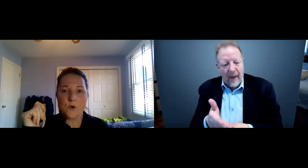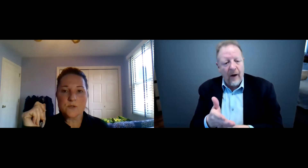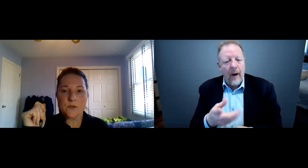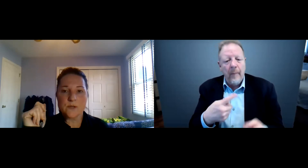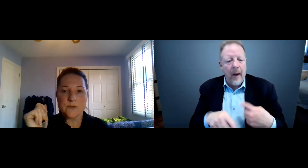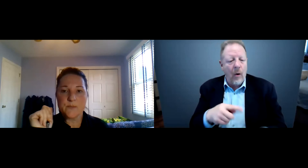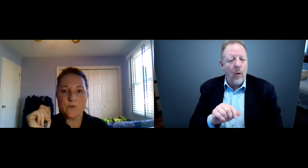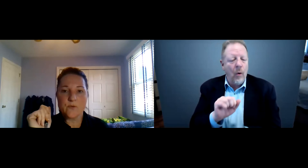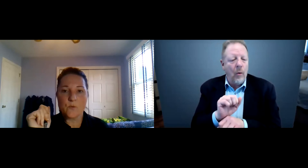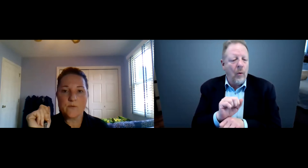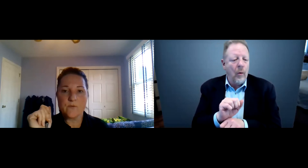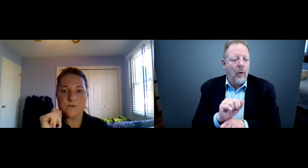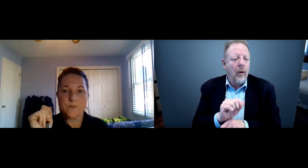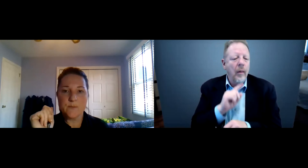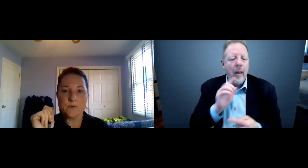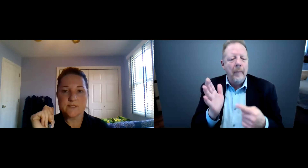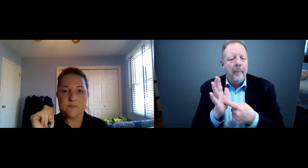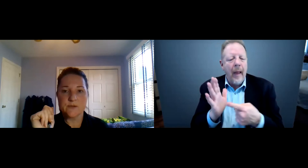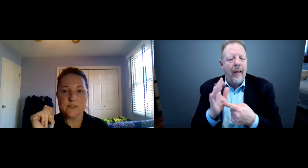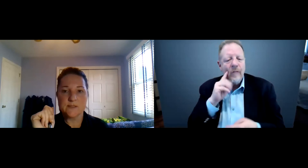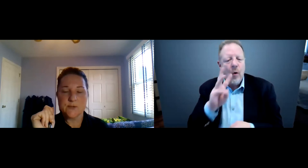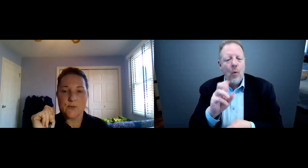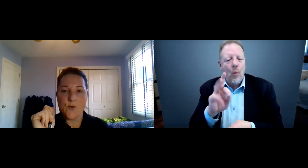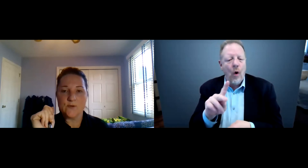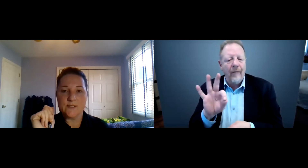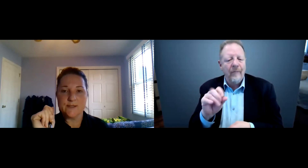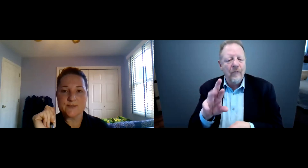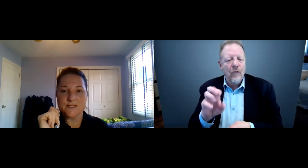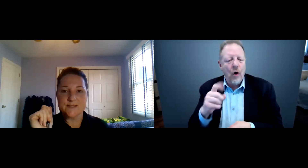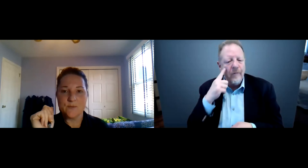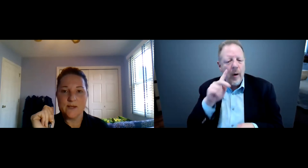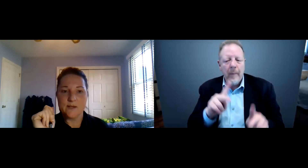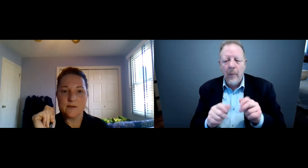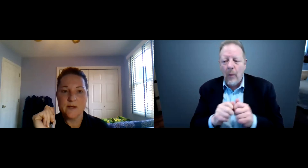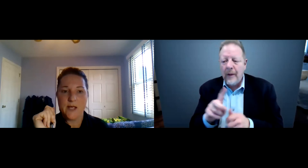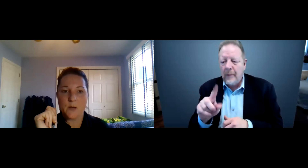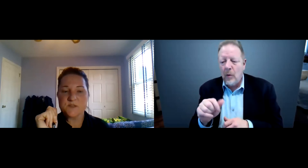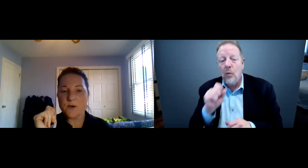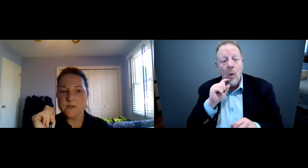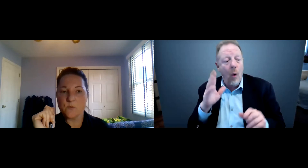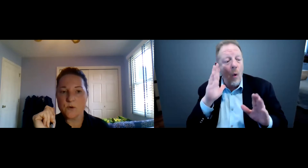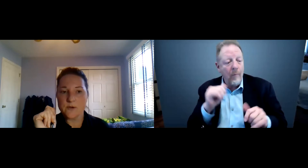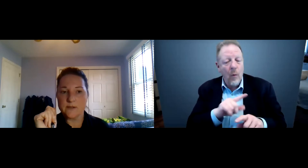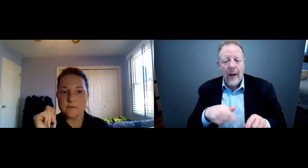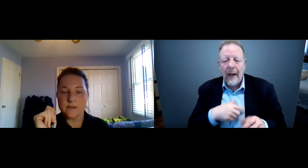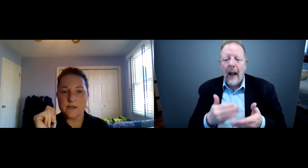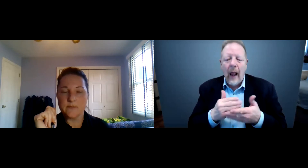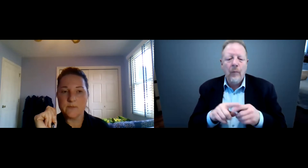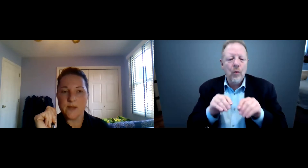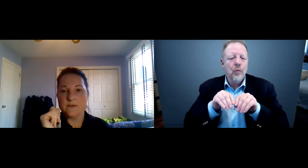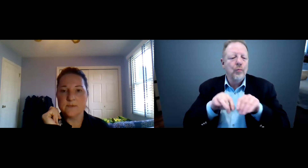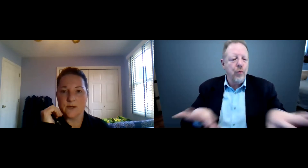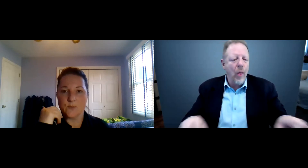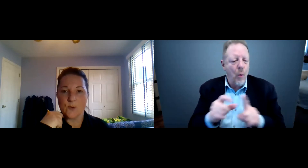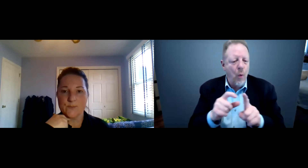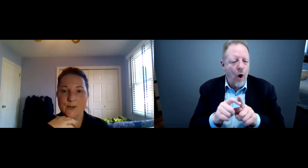about the bill for workforce for people with disabilities. So hopefully there's things that we can help spread the word and